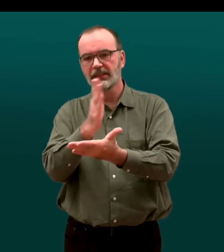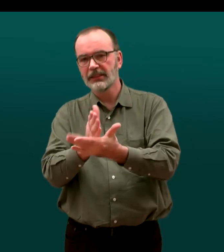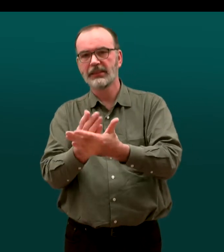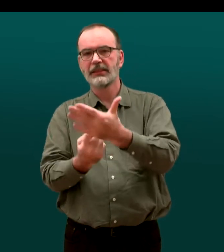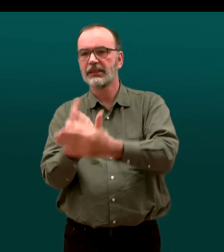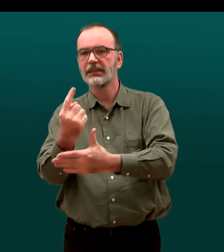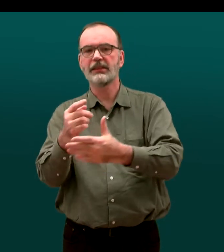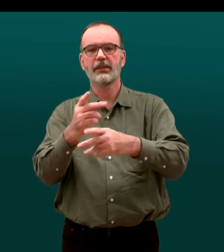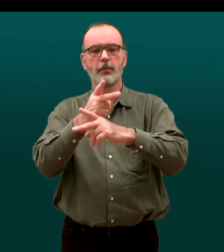meetings.